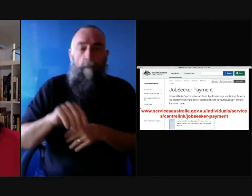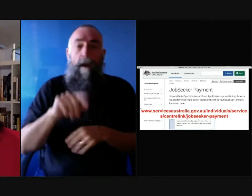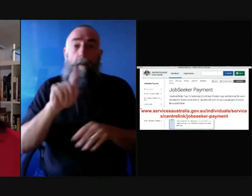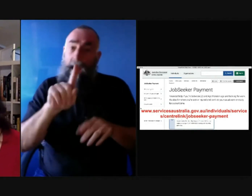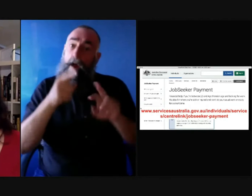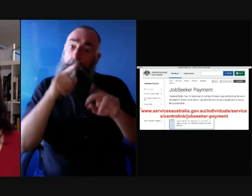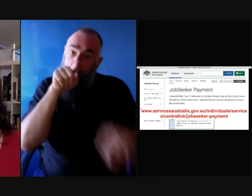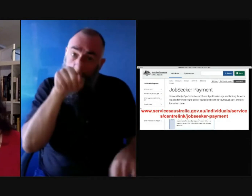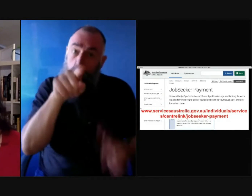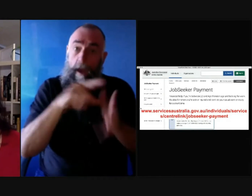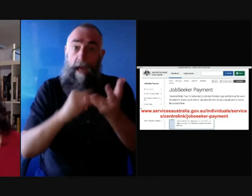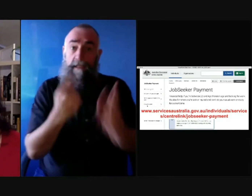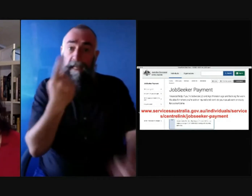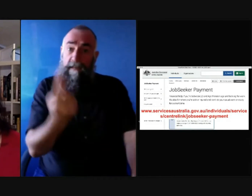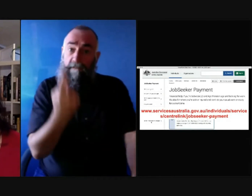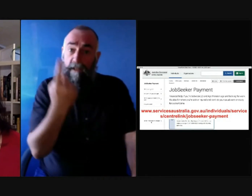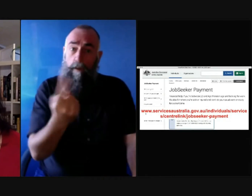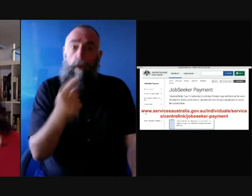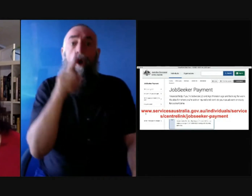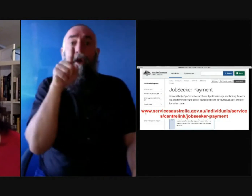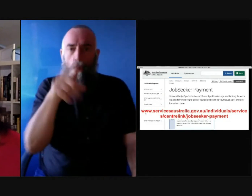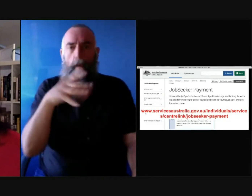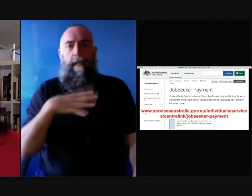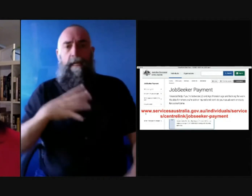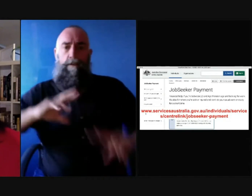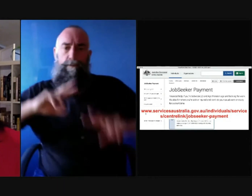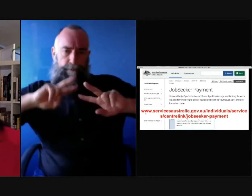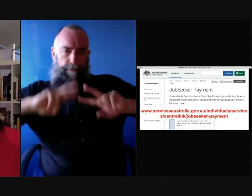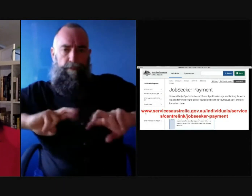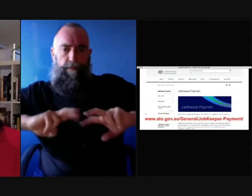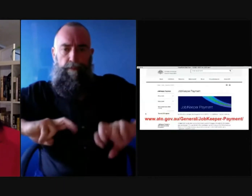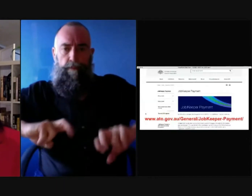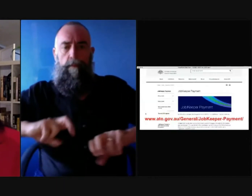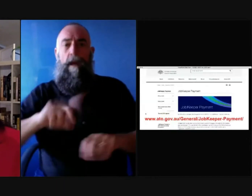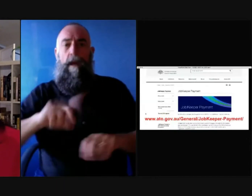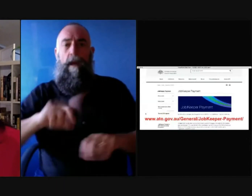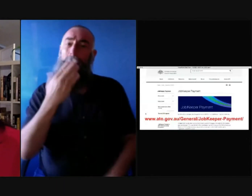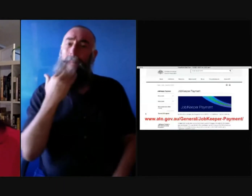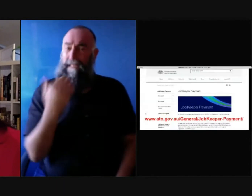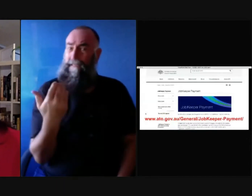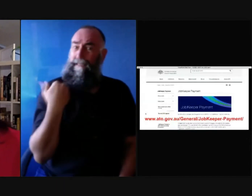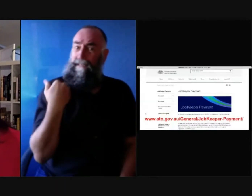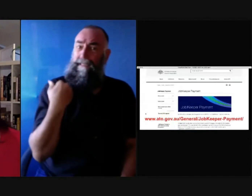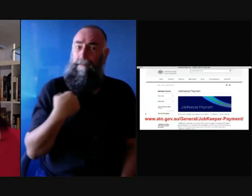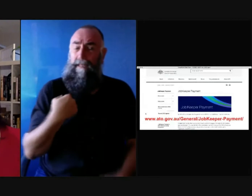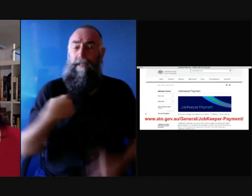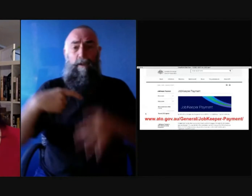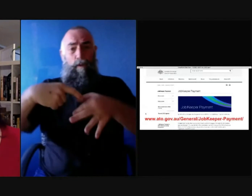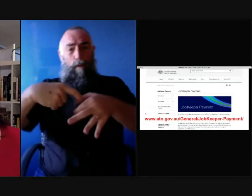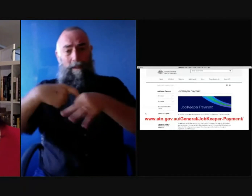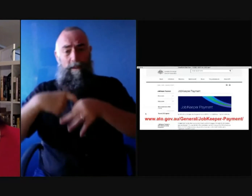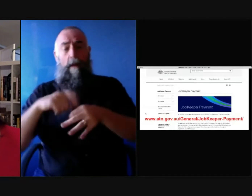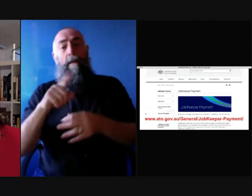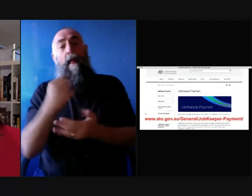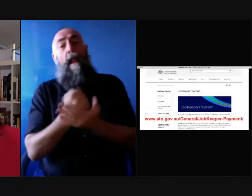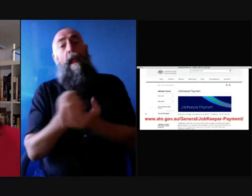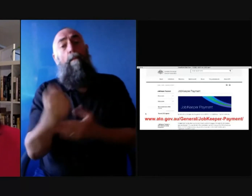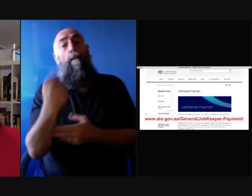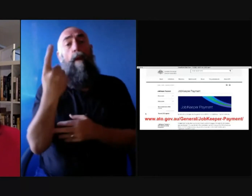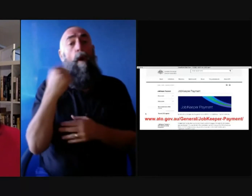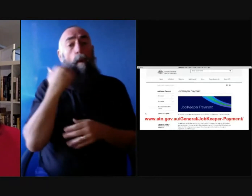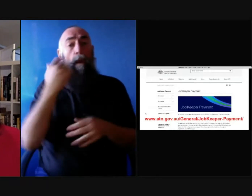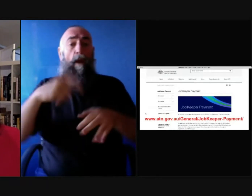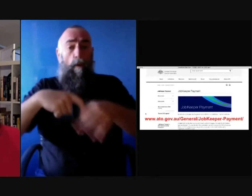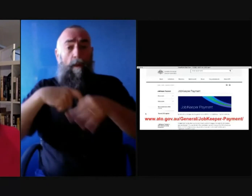go and seek that out. And if you have any questions, do please ask me. The question that everybody's always asking about, of course,